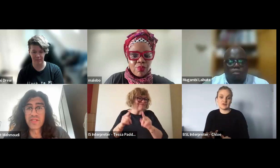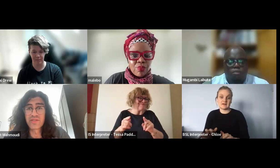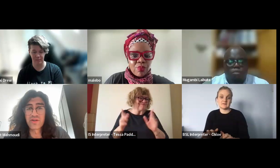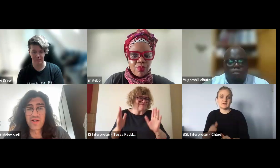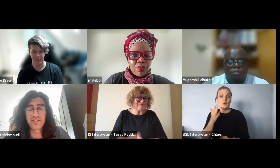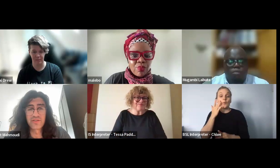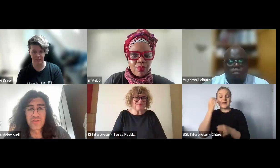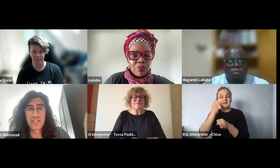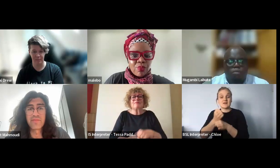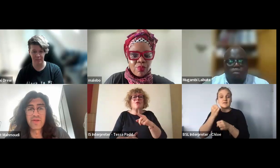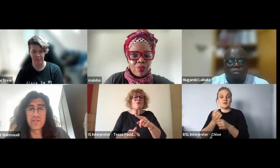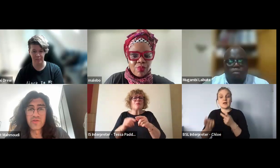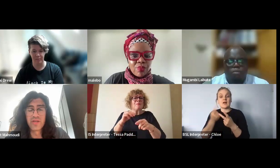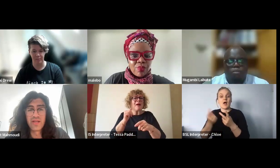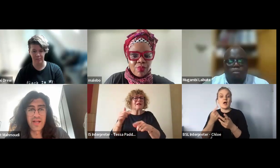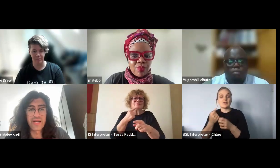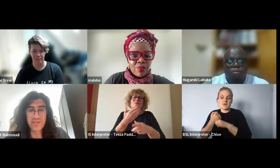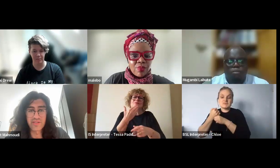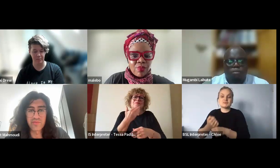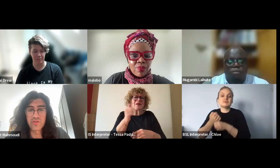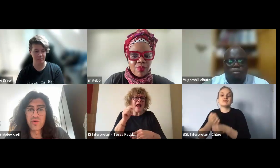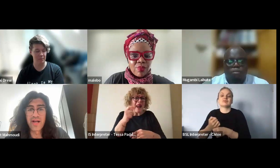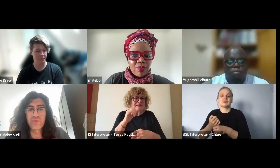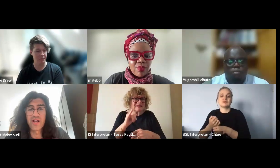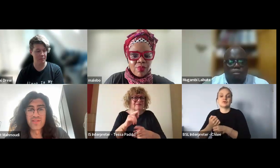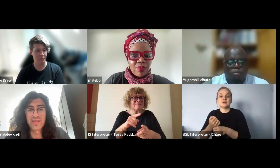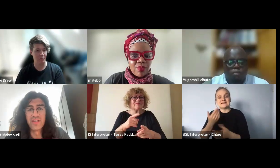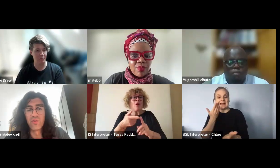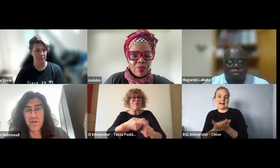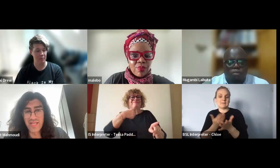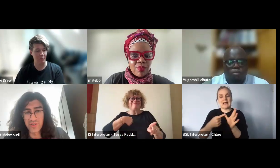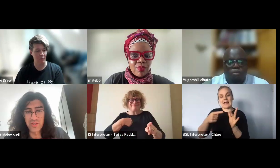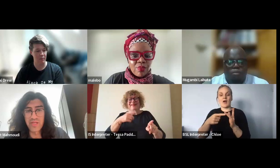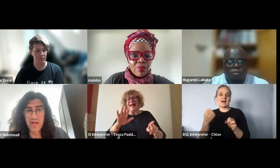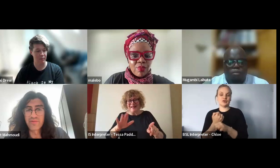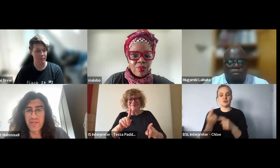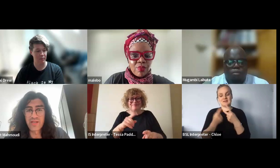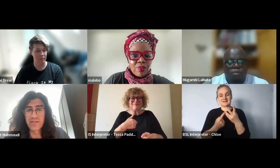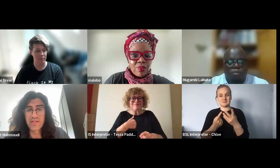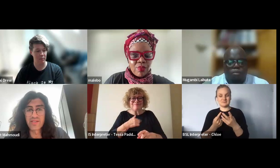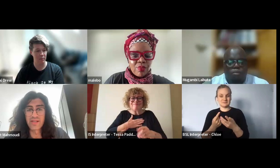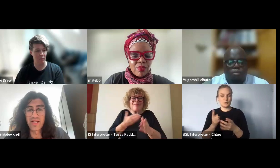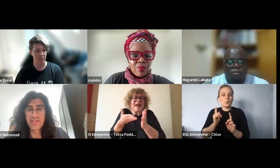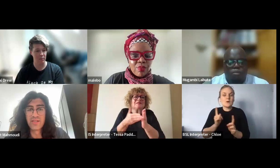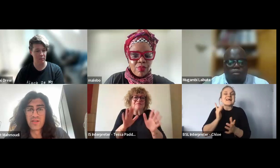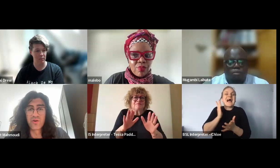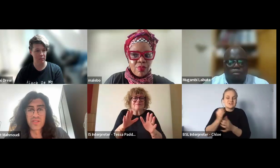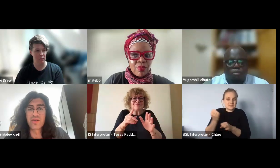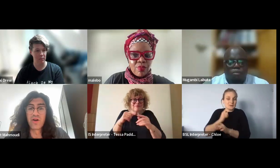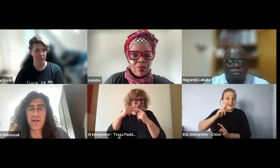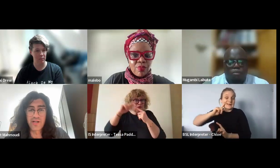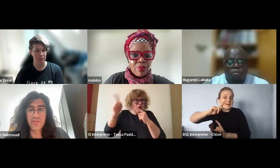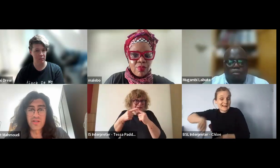when governments and other actors are claiming to use AI systems to do X, Y, Z, what is actually being obfuscated? Is it neglect,